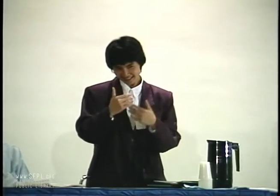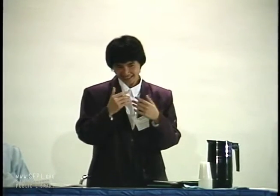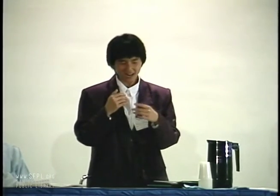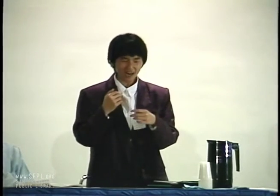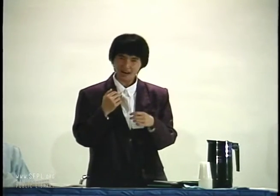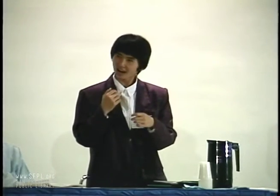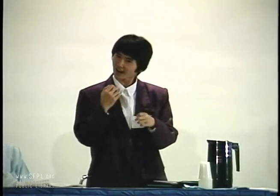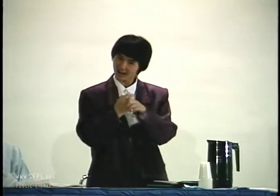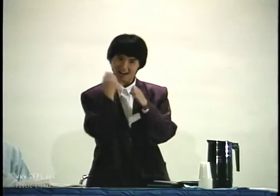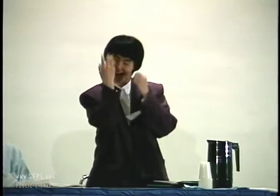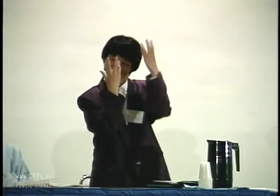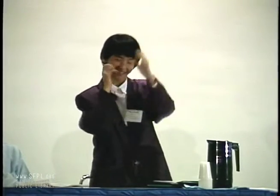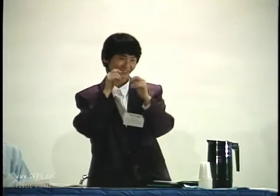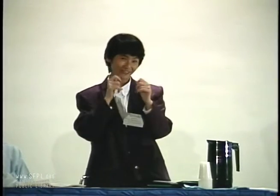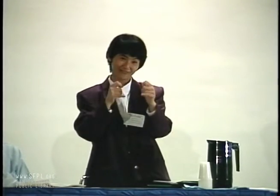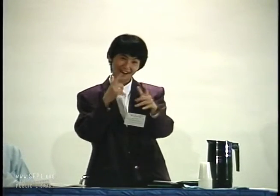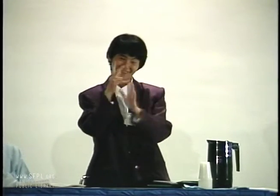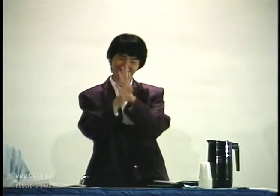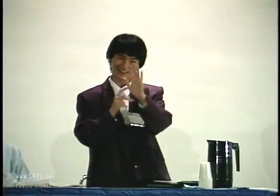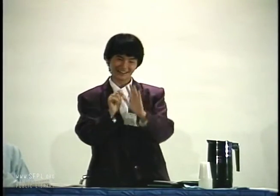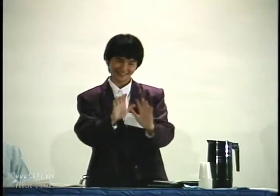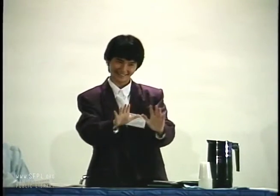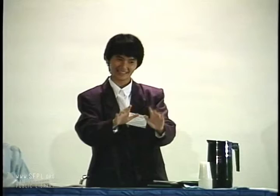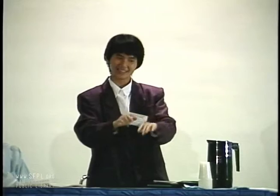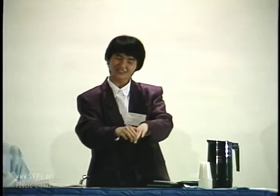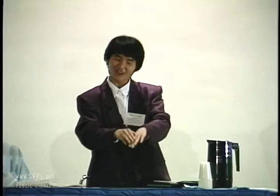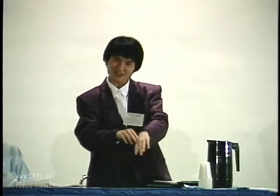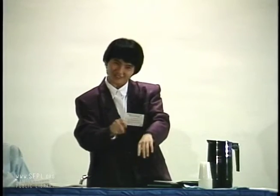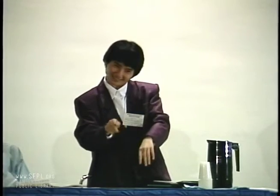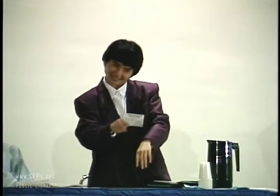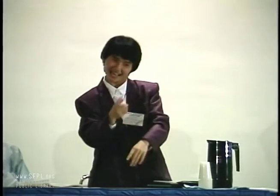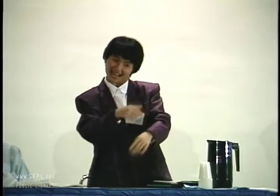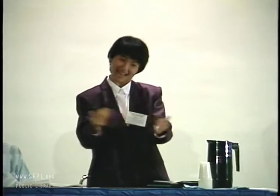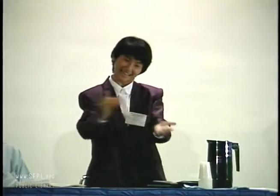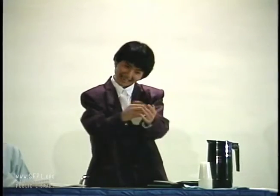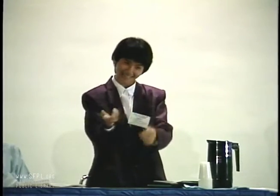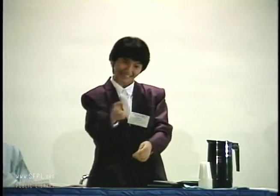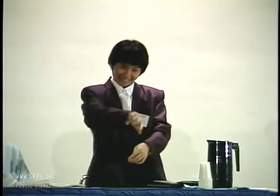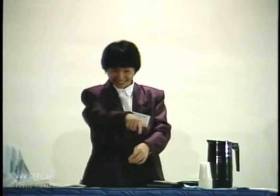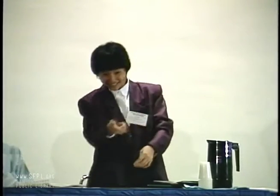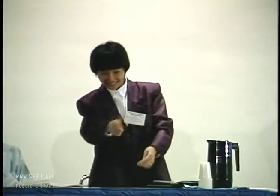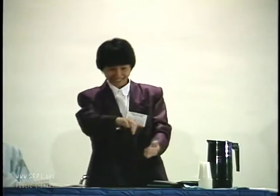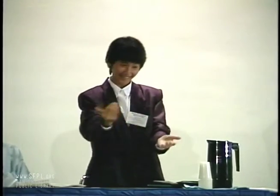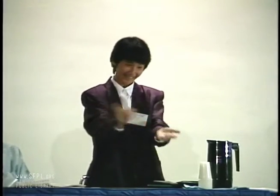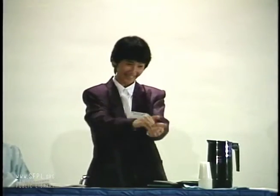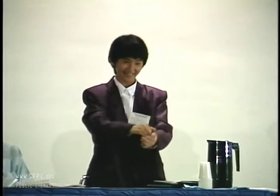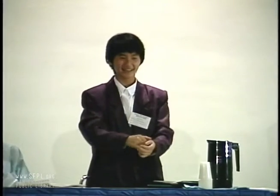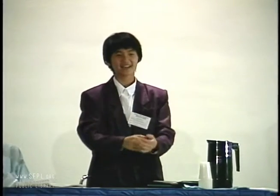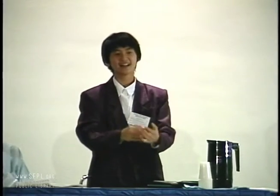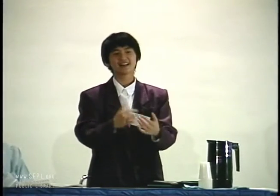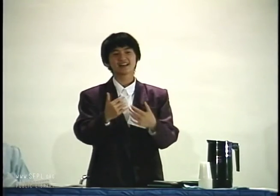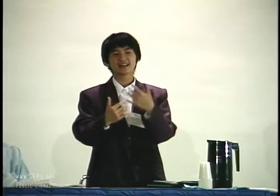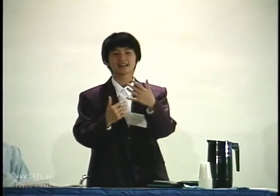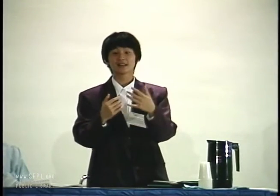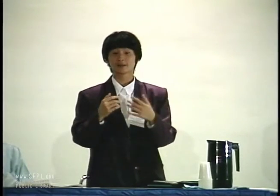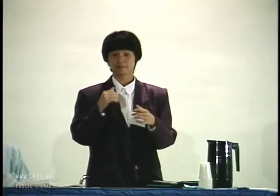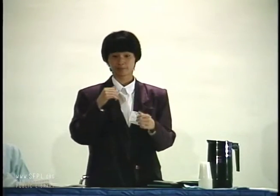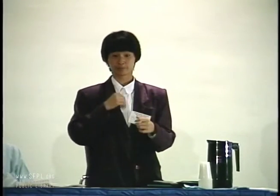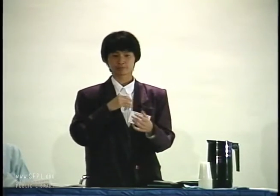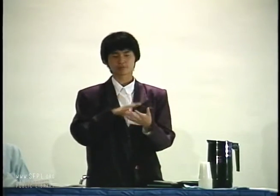but you know, I caught on pretty quickly. You know, bit by bit, I would go back and forth and watch it several times